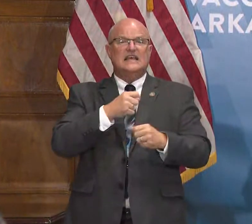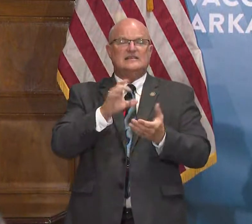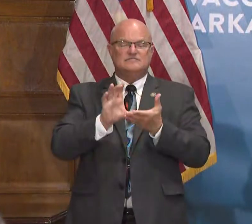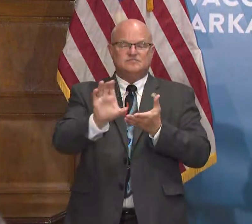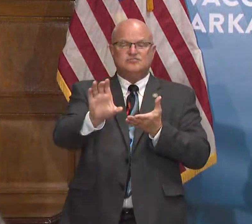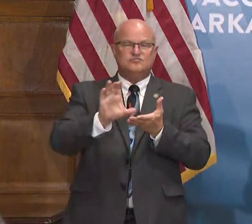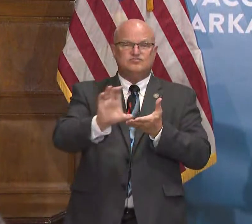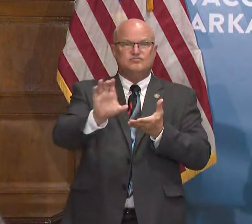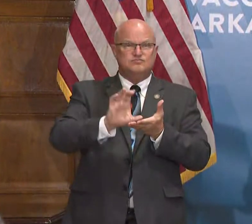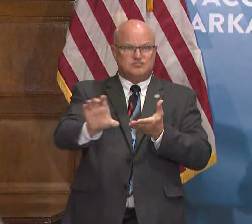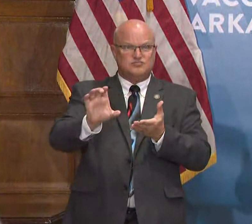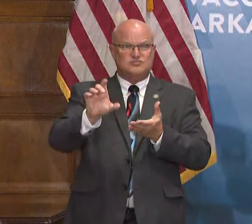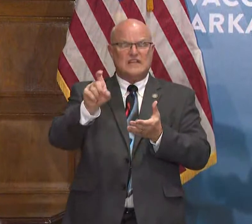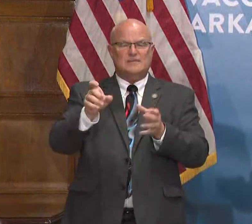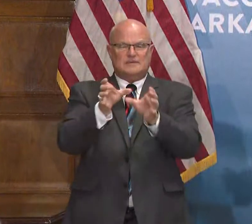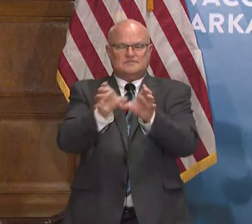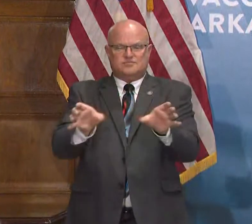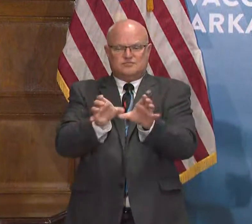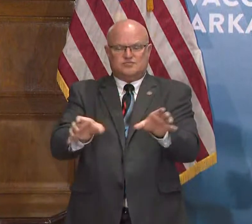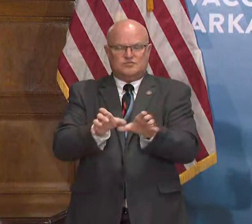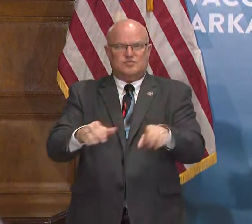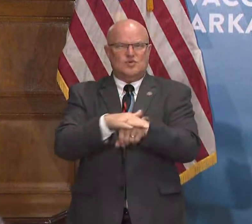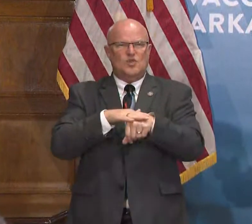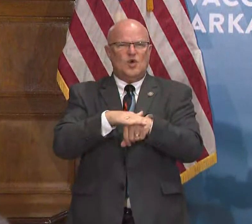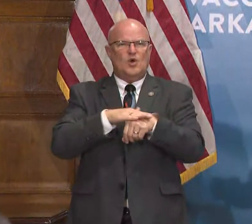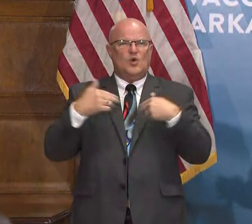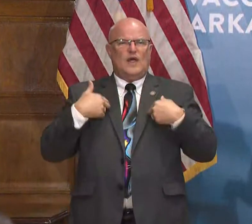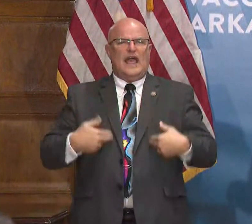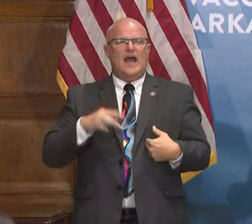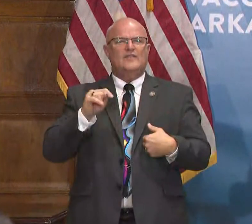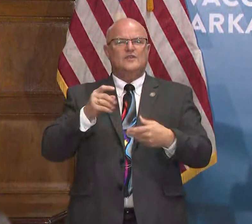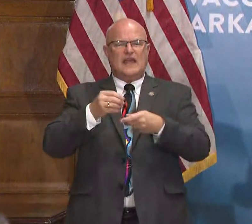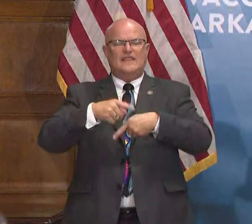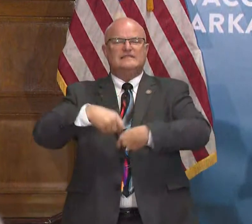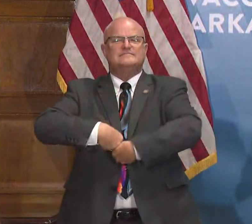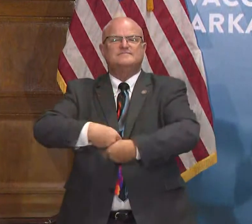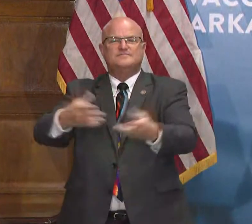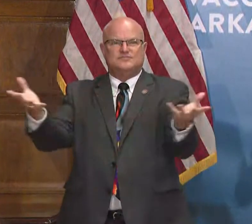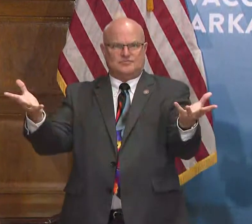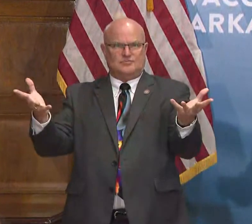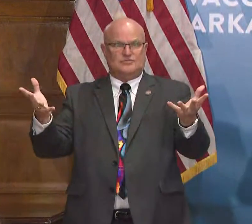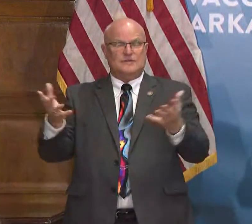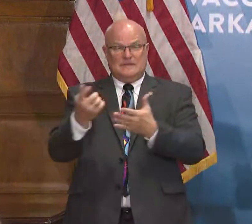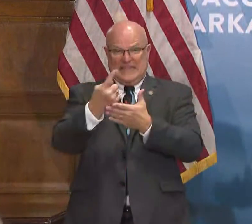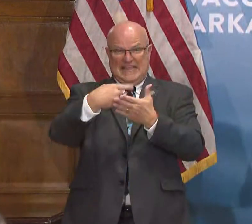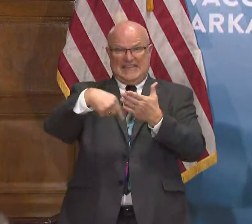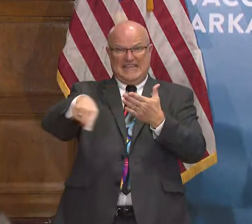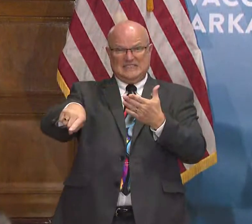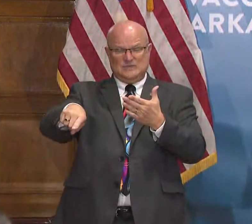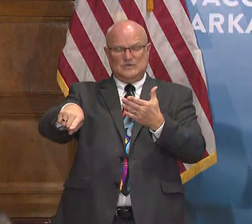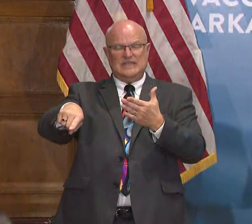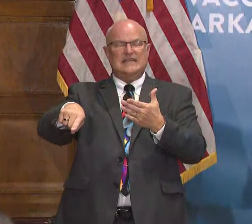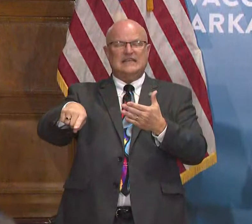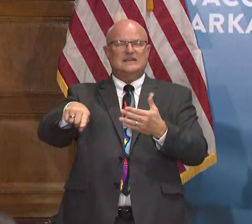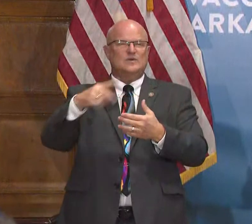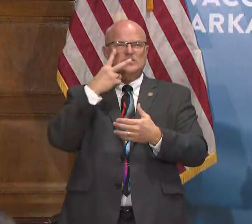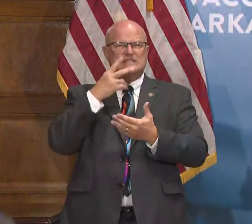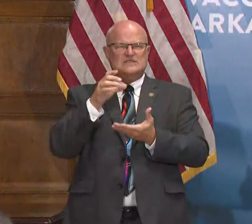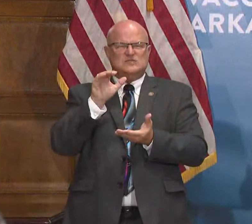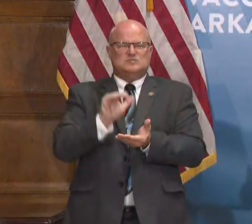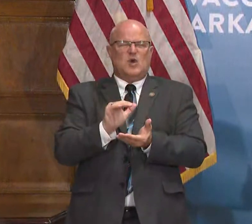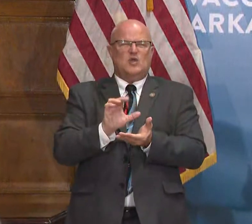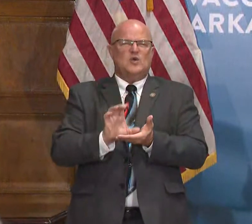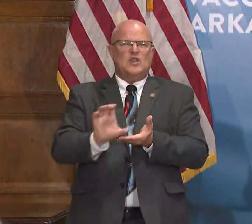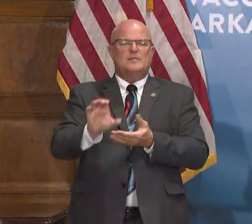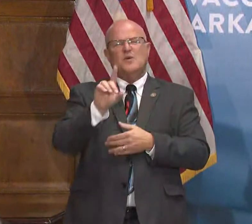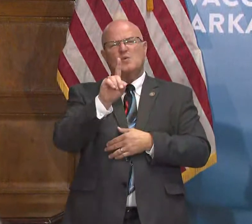aliquots. These need to be broken down in the local health units and then distributed outward. And next week, towards the end of this week, we'll receive smaller allotments